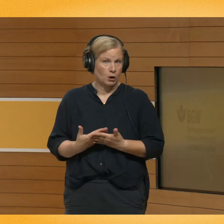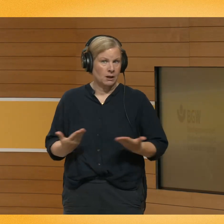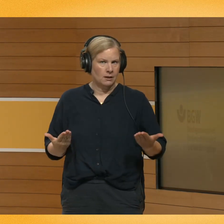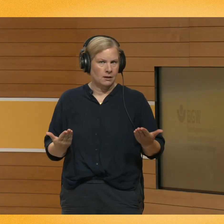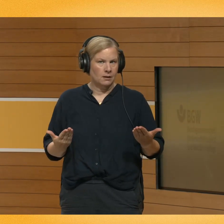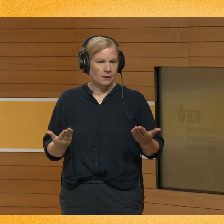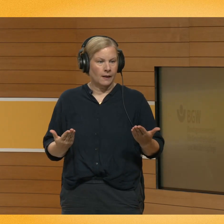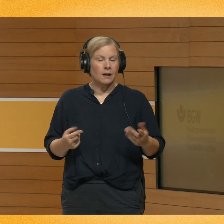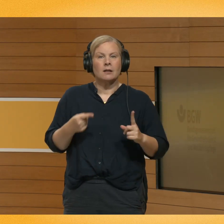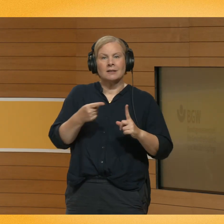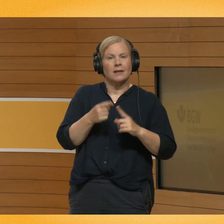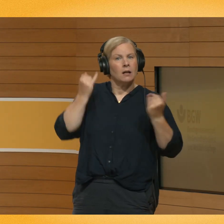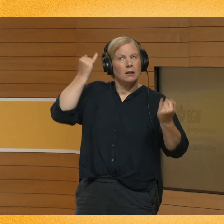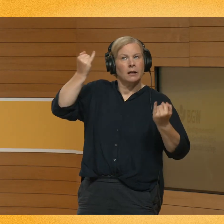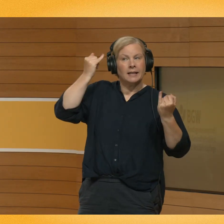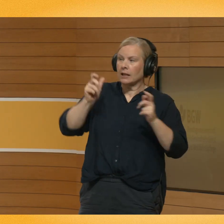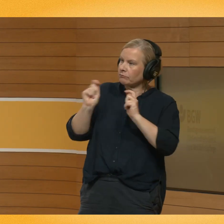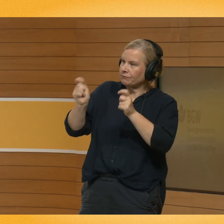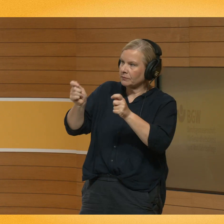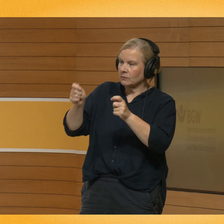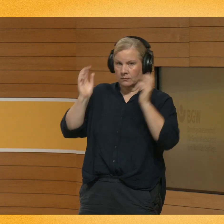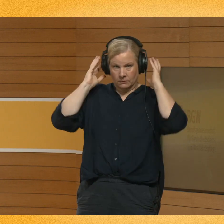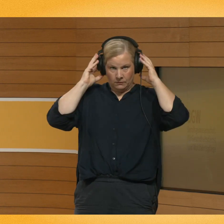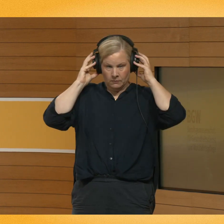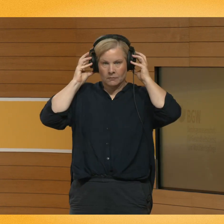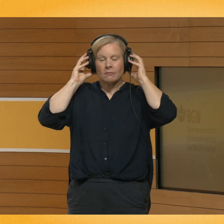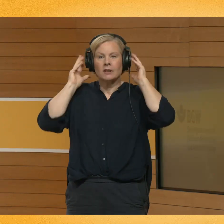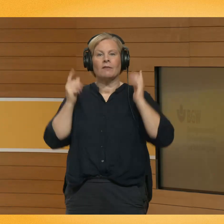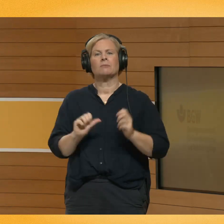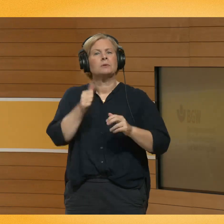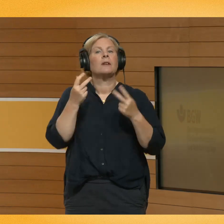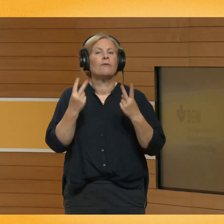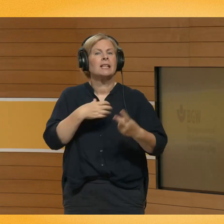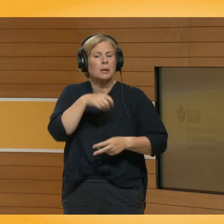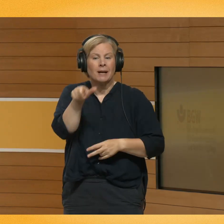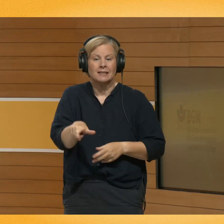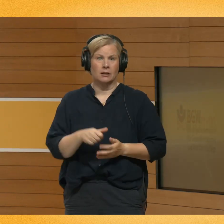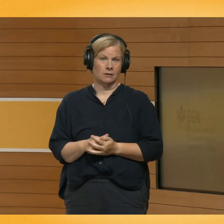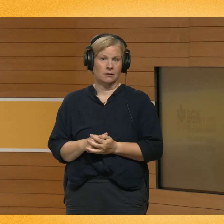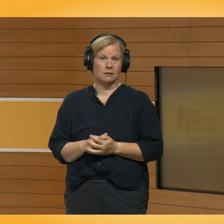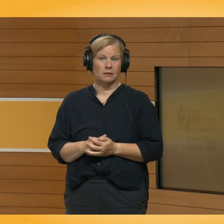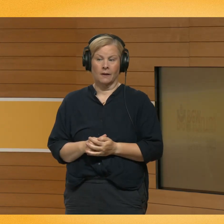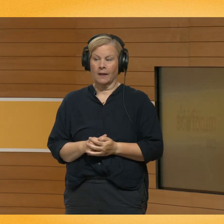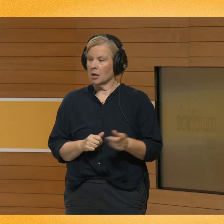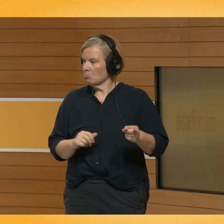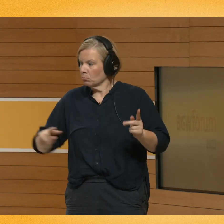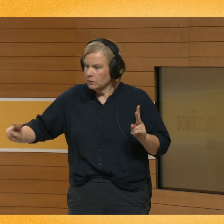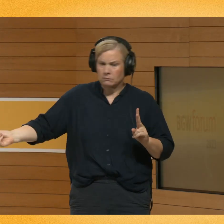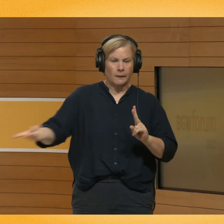day. Everybody wants the same thing. Everybody wants quality care. We also